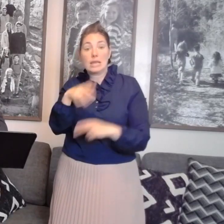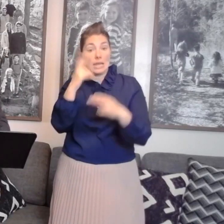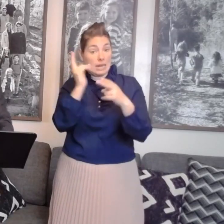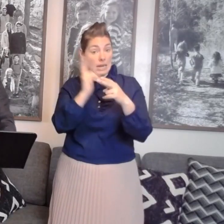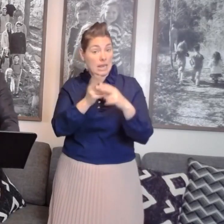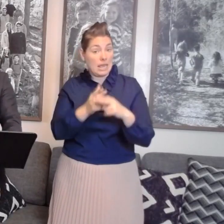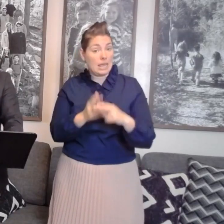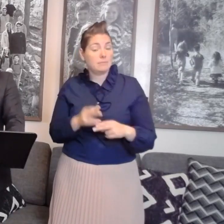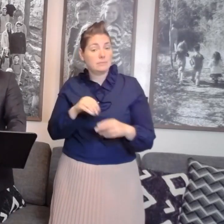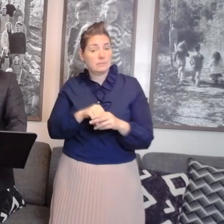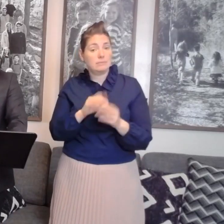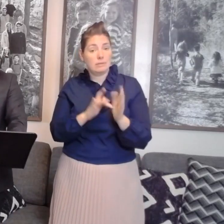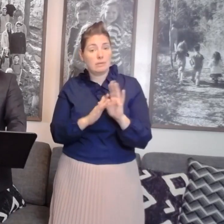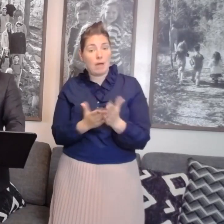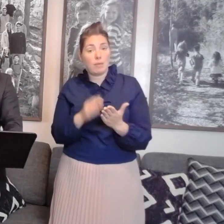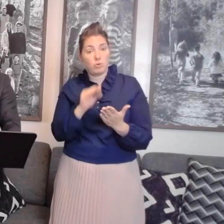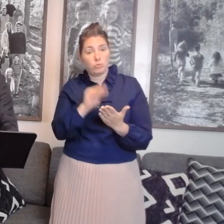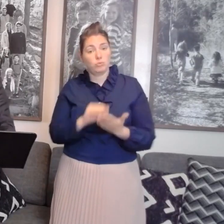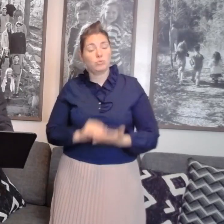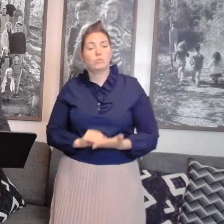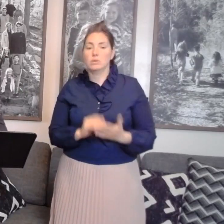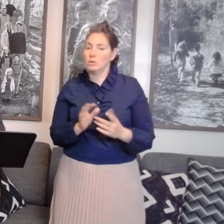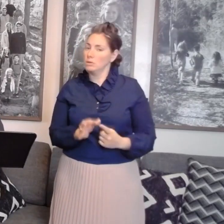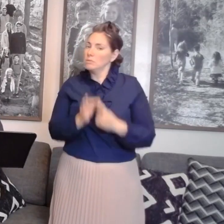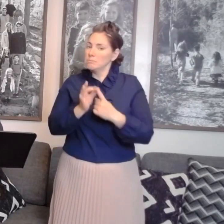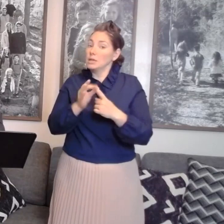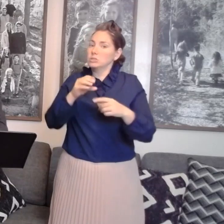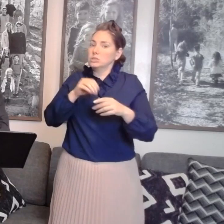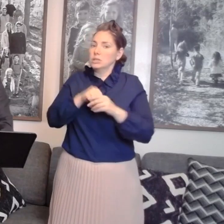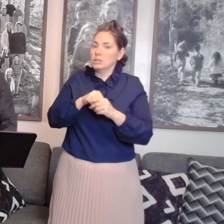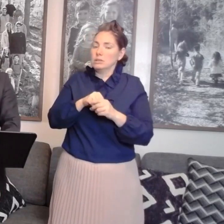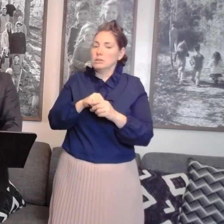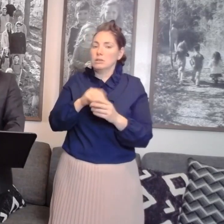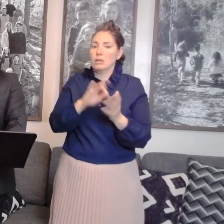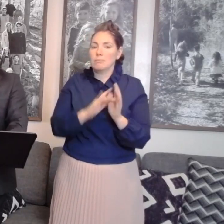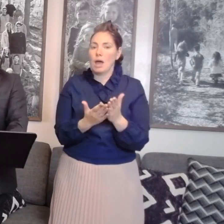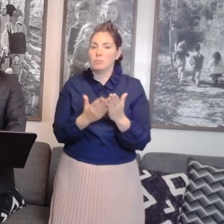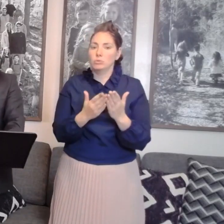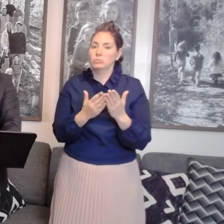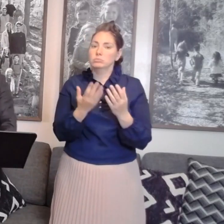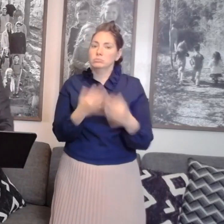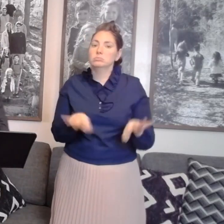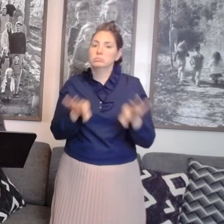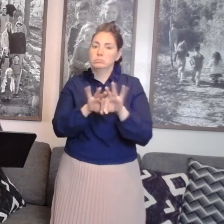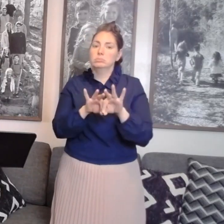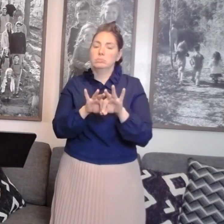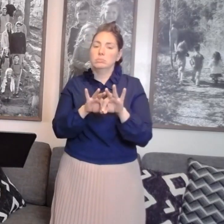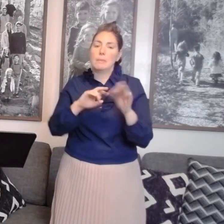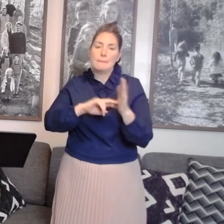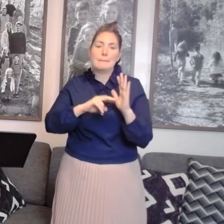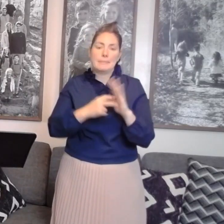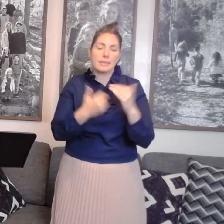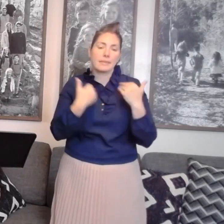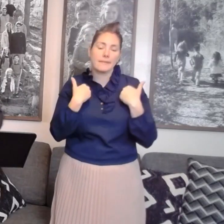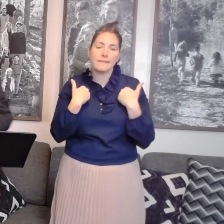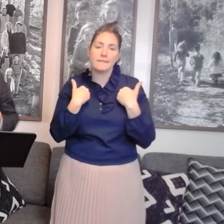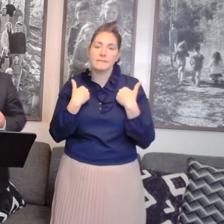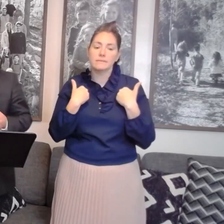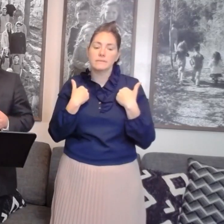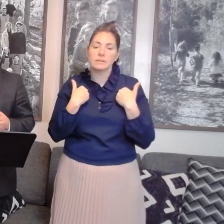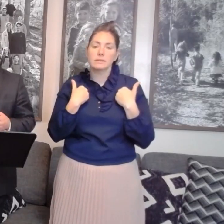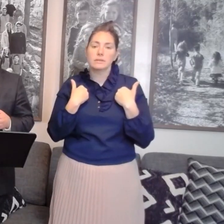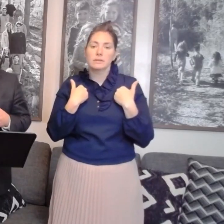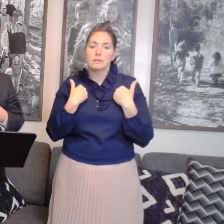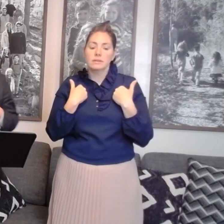Bible, names especially in the Bible, they mean something. Usually it was the